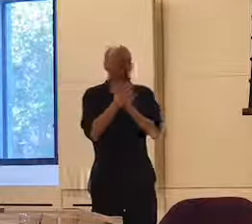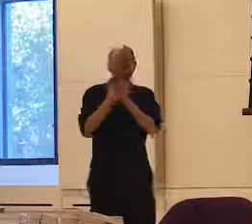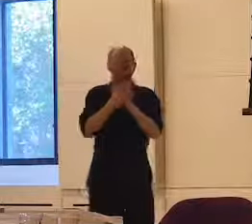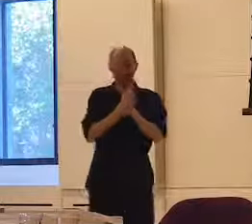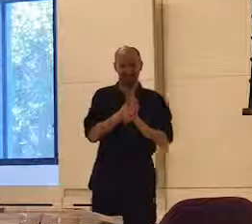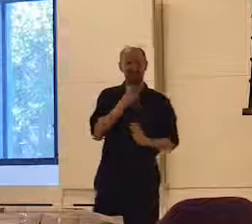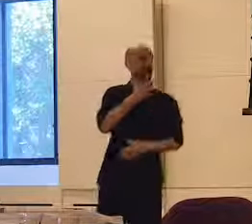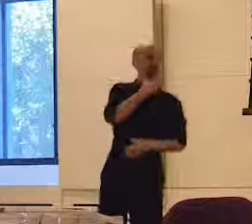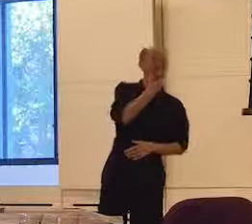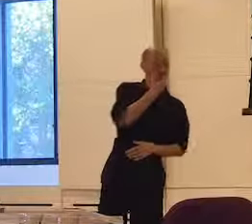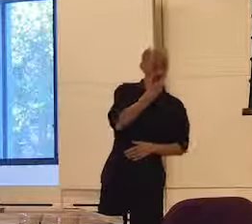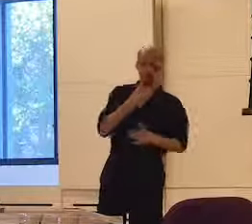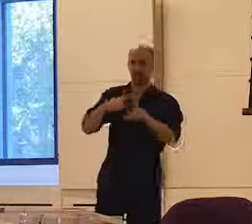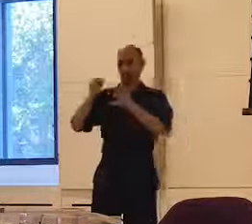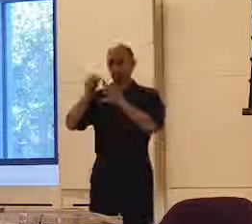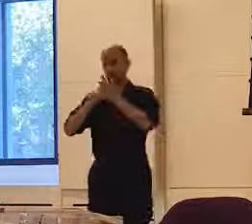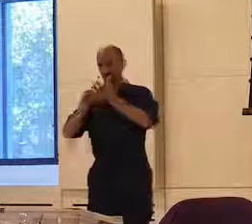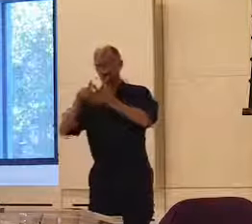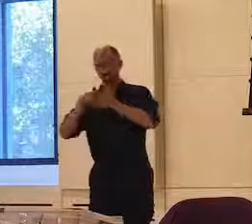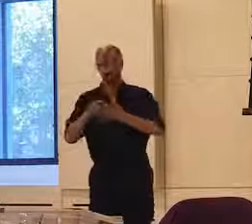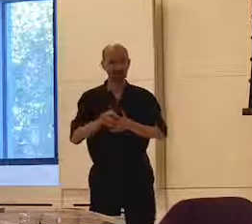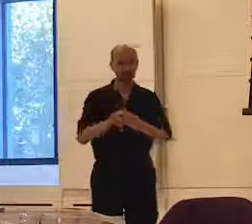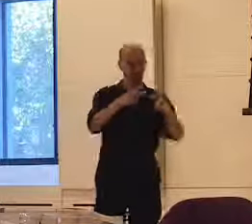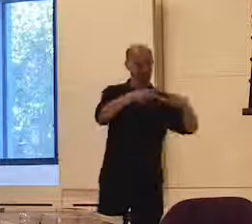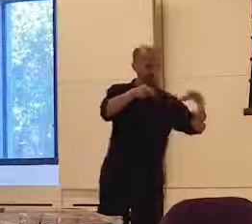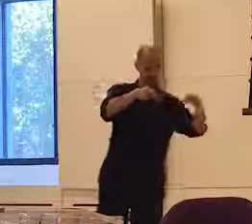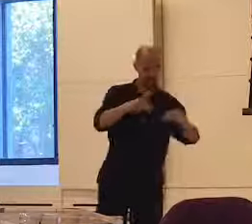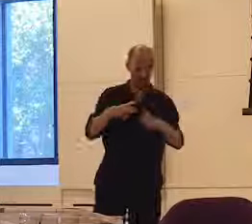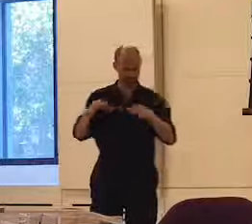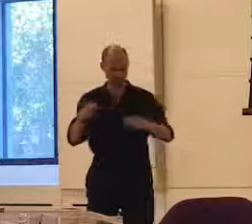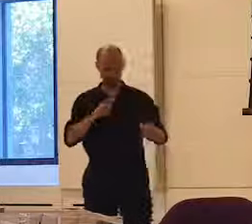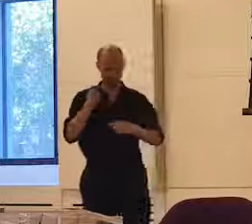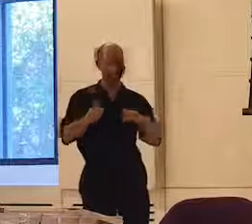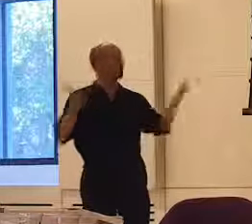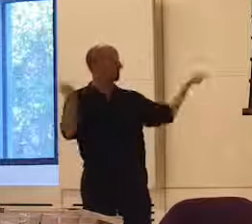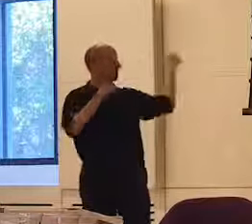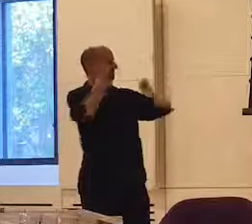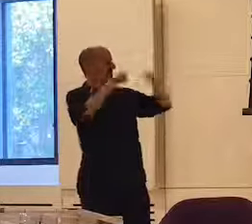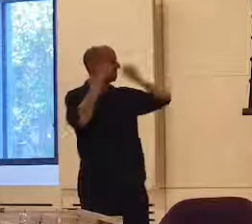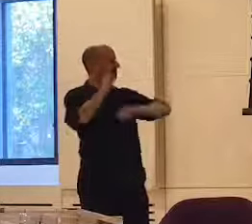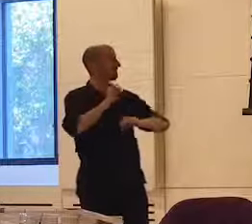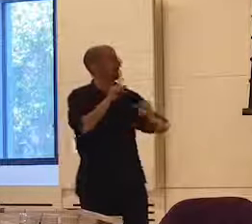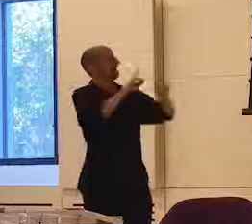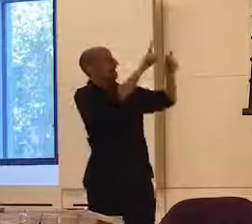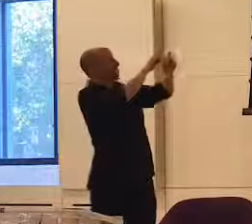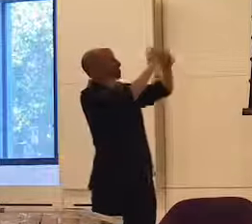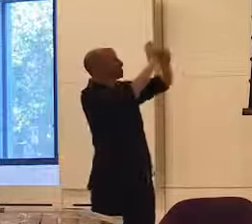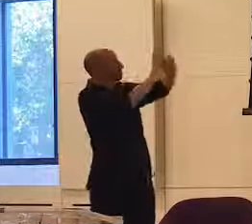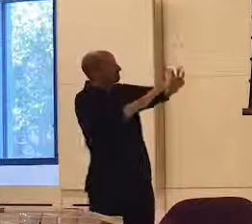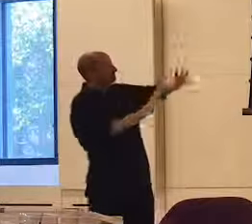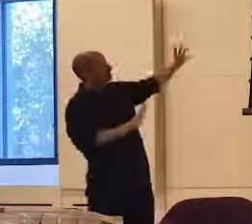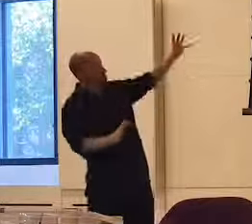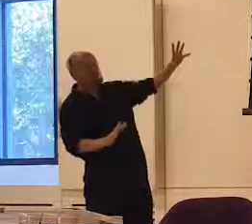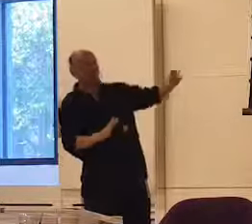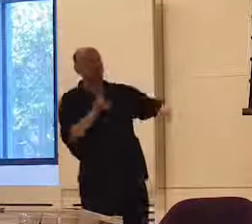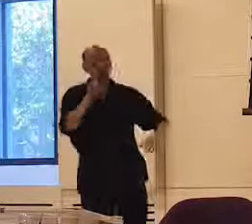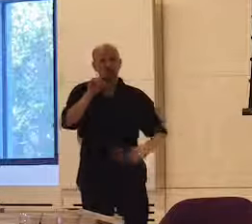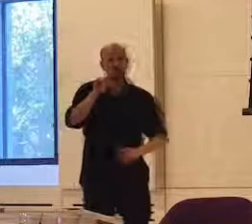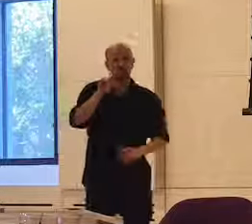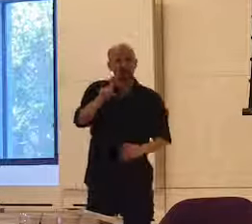and then sign for apple. You spell apple A-P-P-L-E. Da da da da da. So then it goes down this kind of a